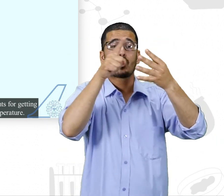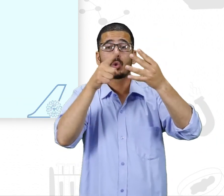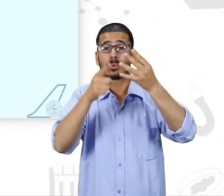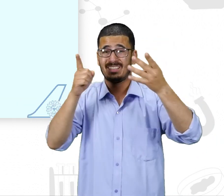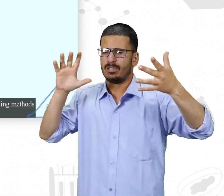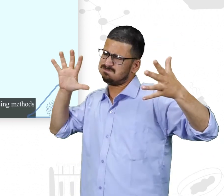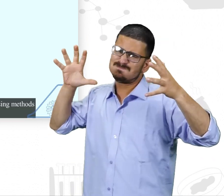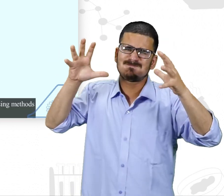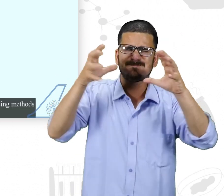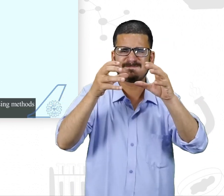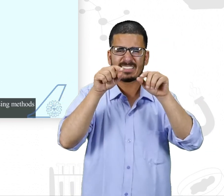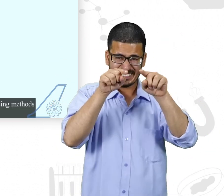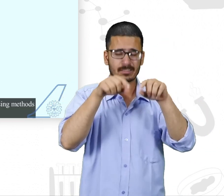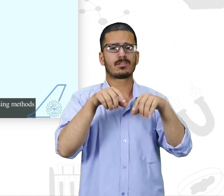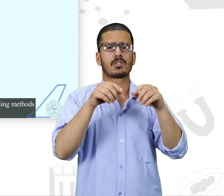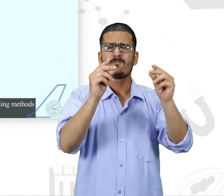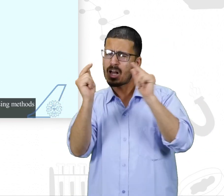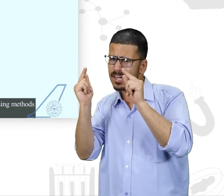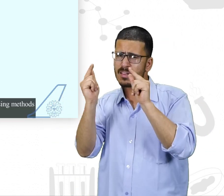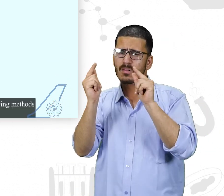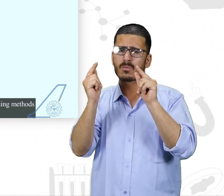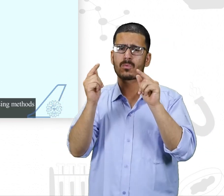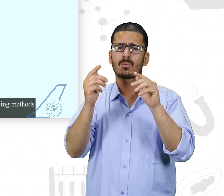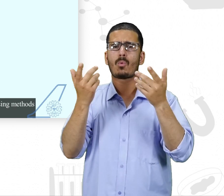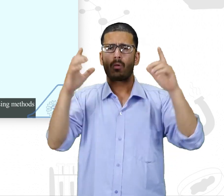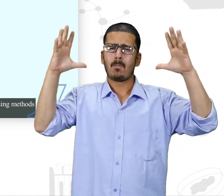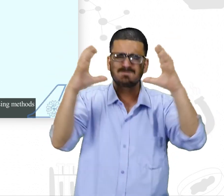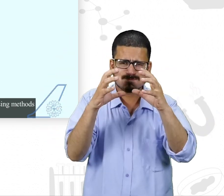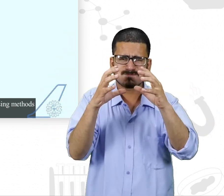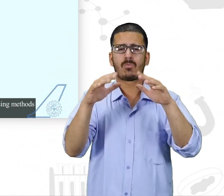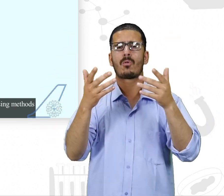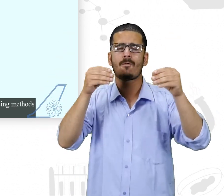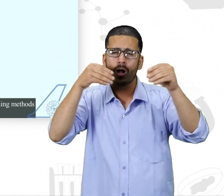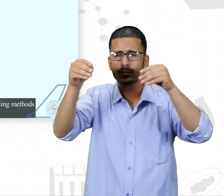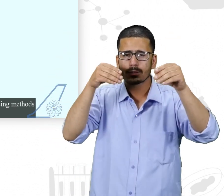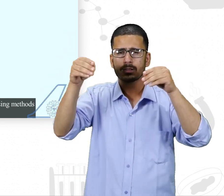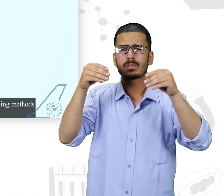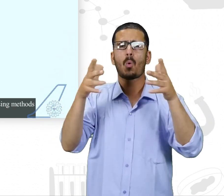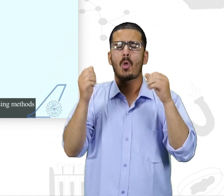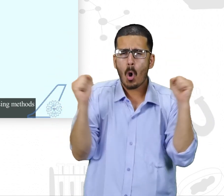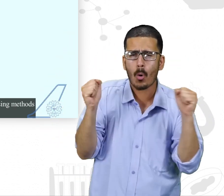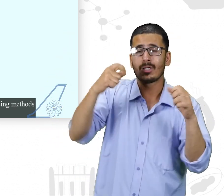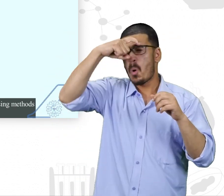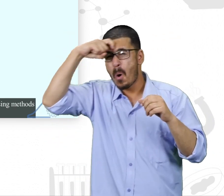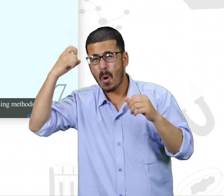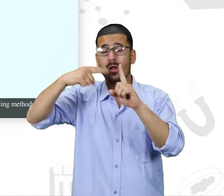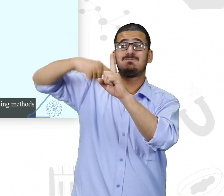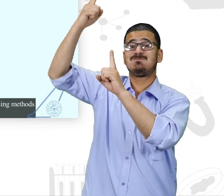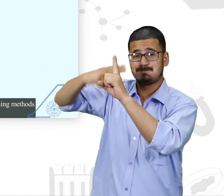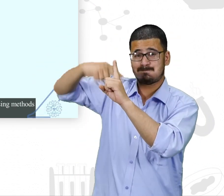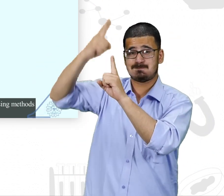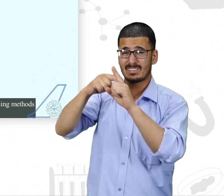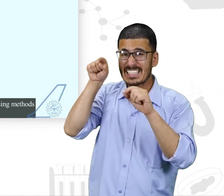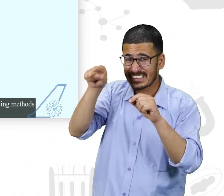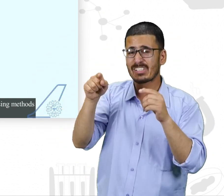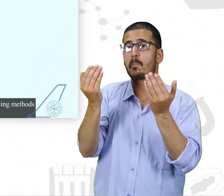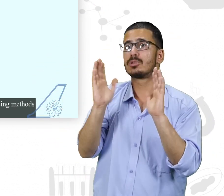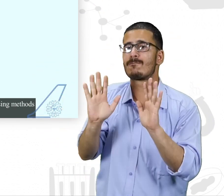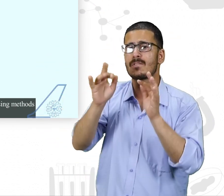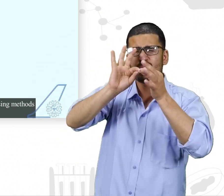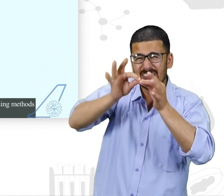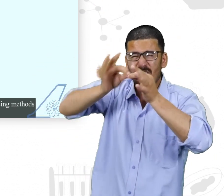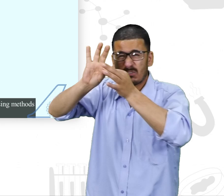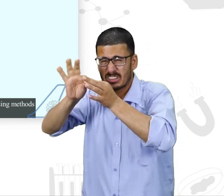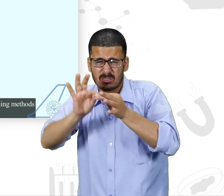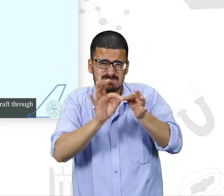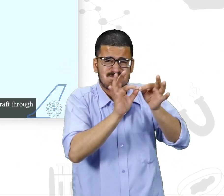temperature. Later, the behavior of flow is analyzed through various post-processing methods by using the available solution in